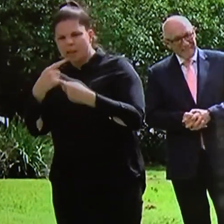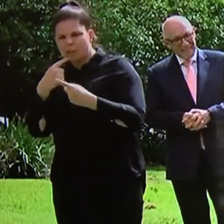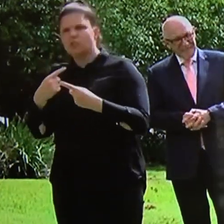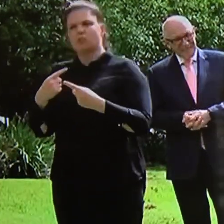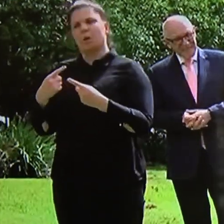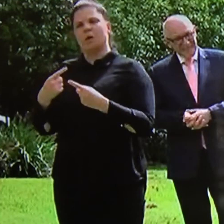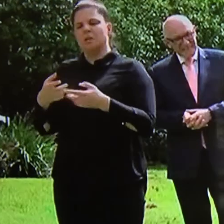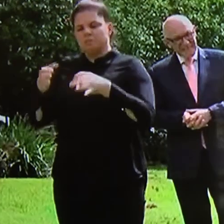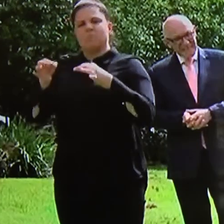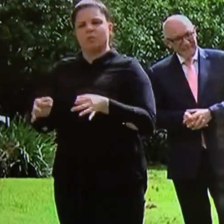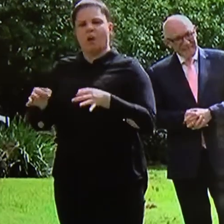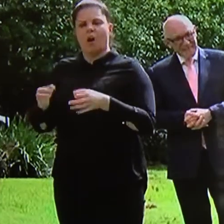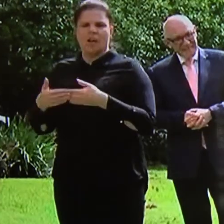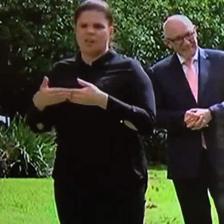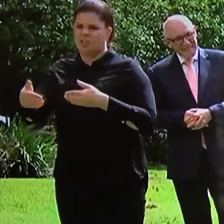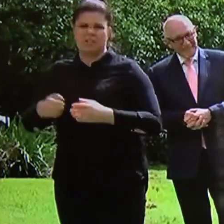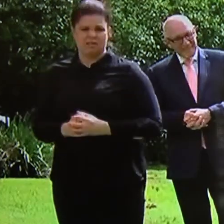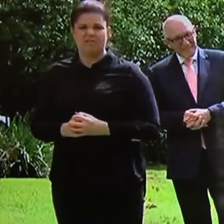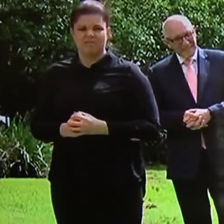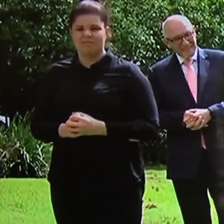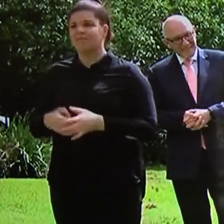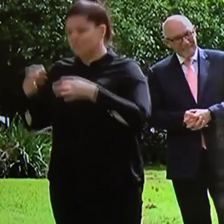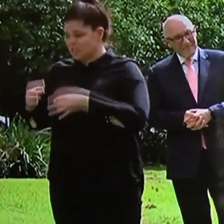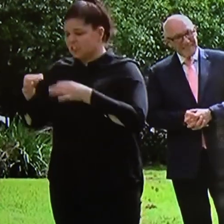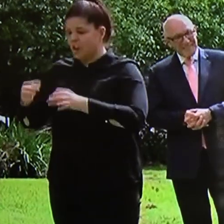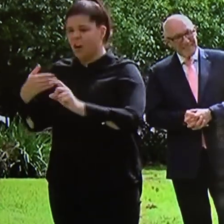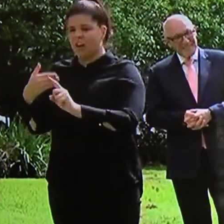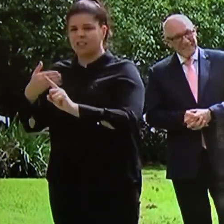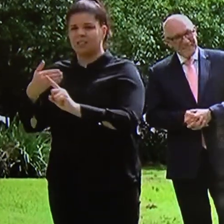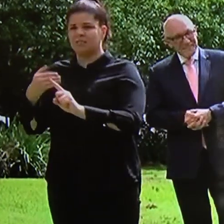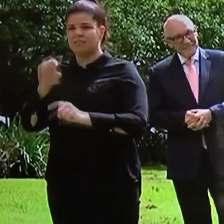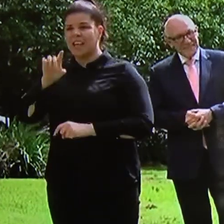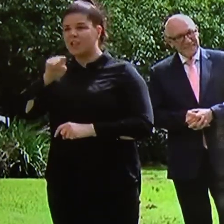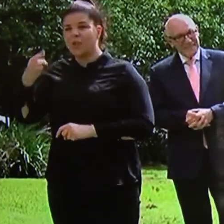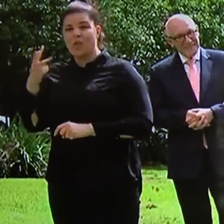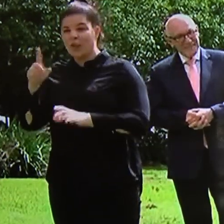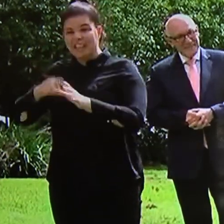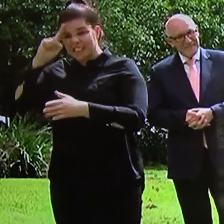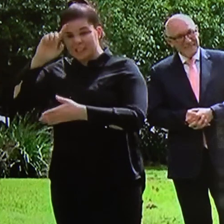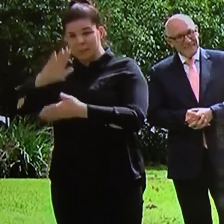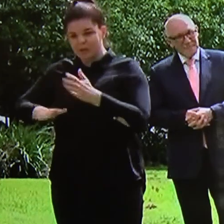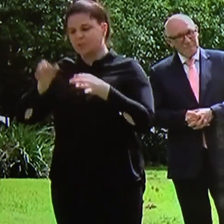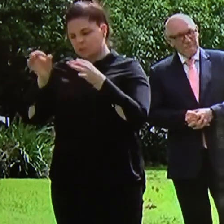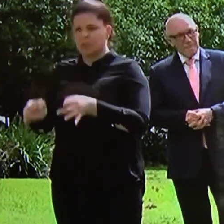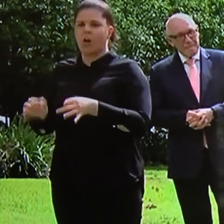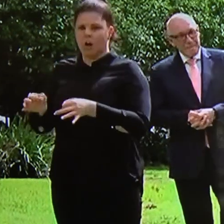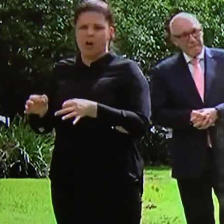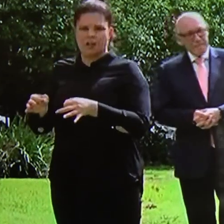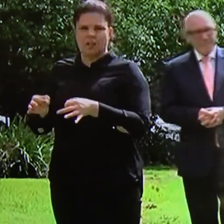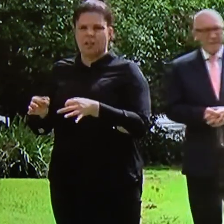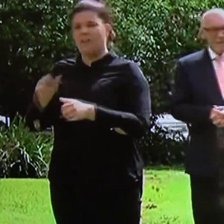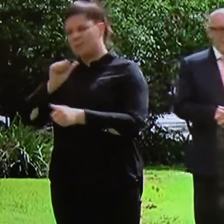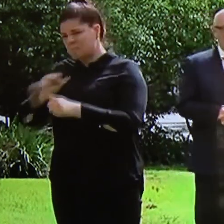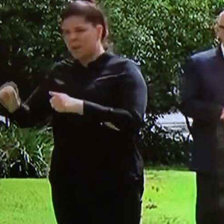decision, and they had all been making those sorts of decisions for somewhere between 10 and 30 years. So I think we could be satisfied that we had the best